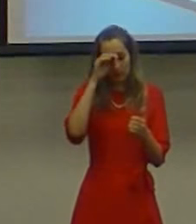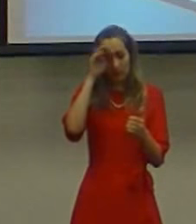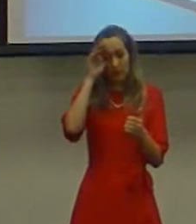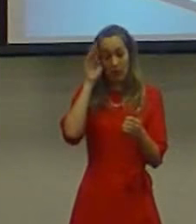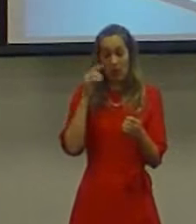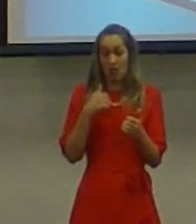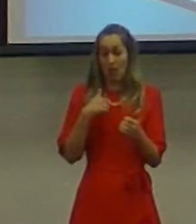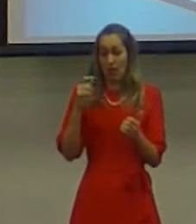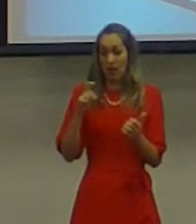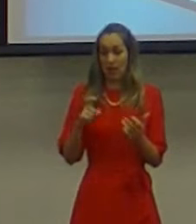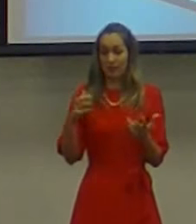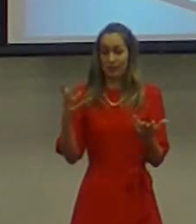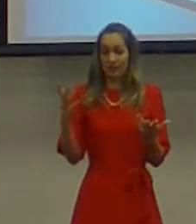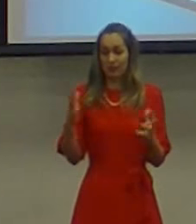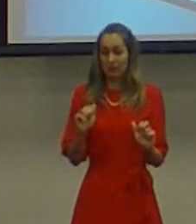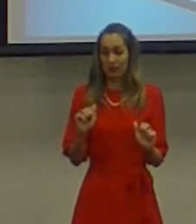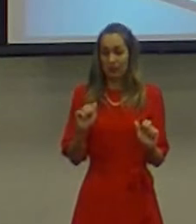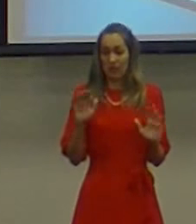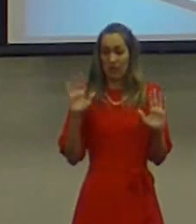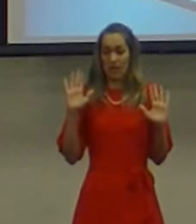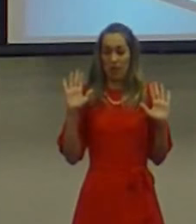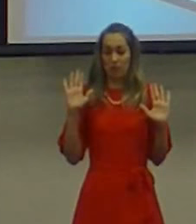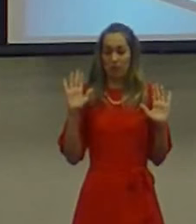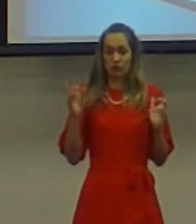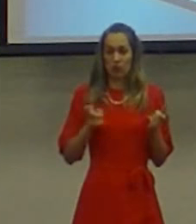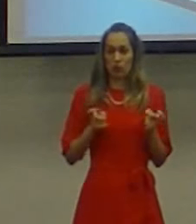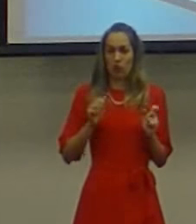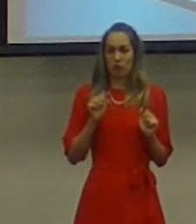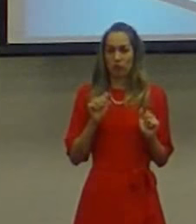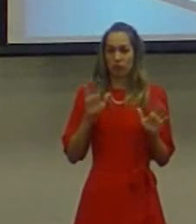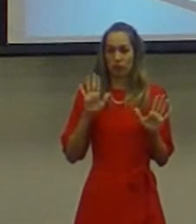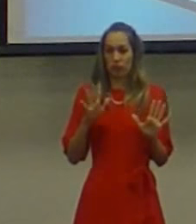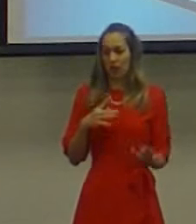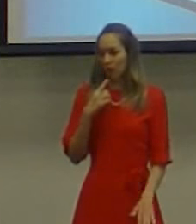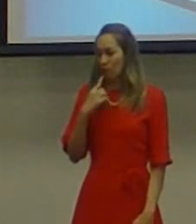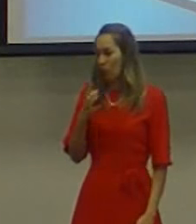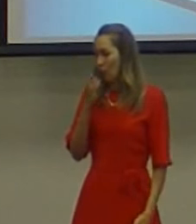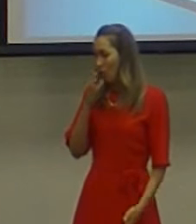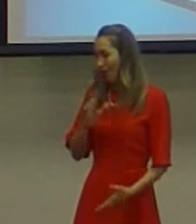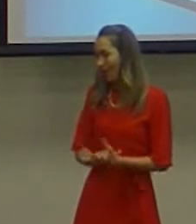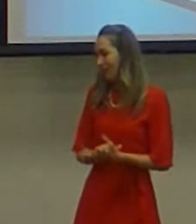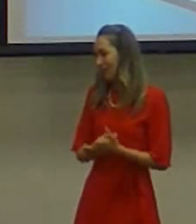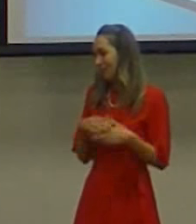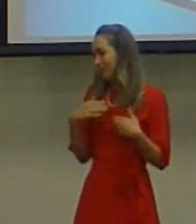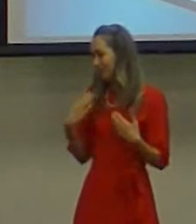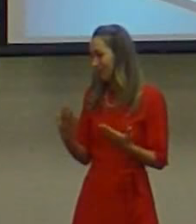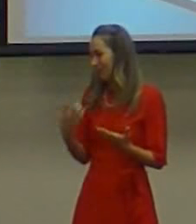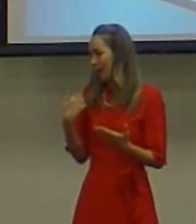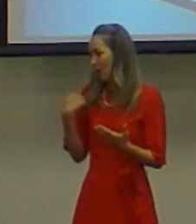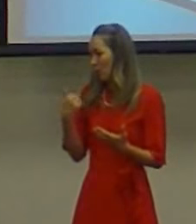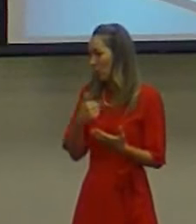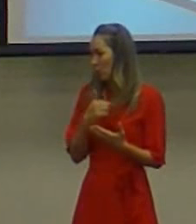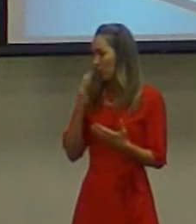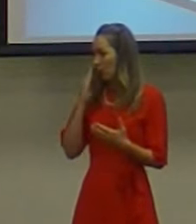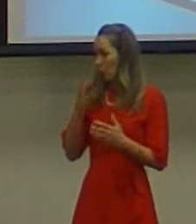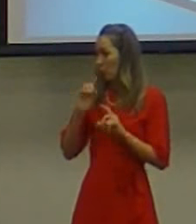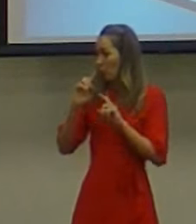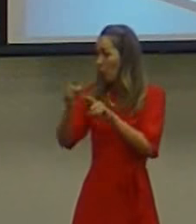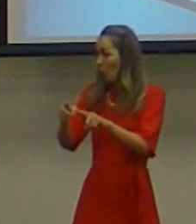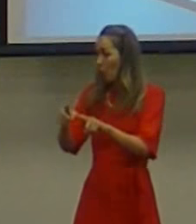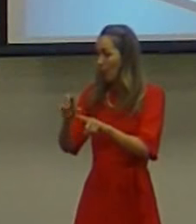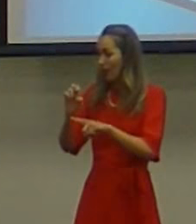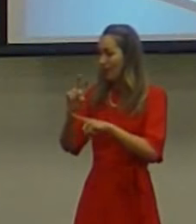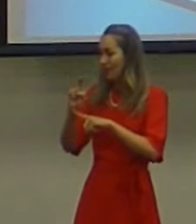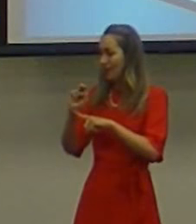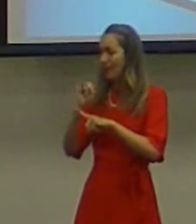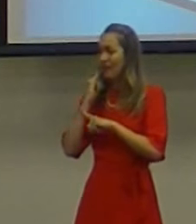had to give up control of it. And I told Bertie, I said, you know what? We're going to go, even if that means we pay